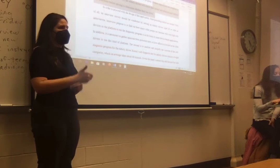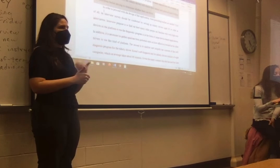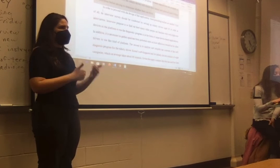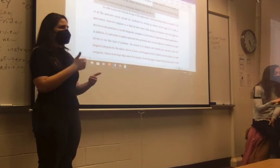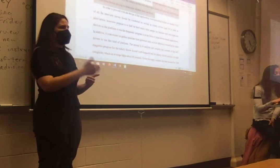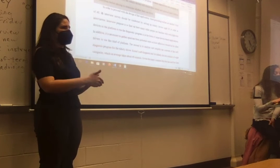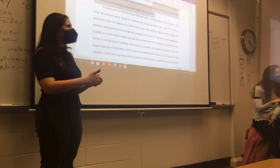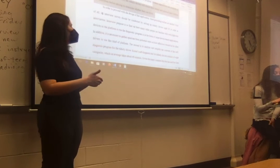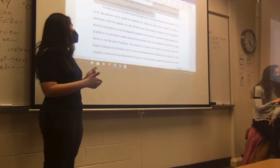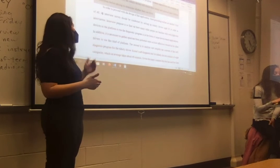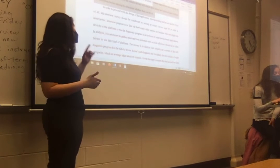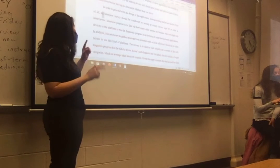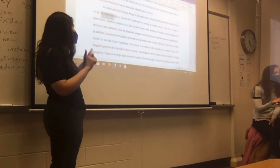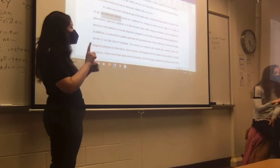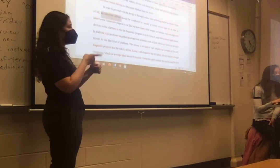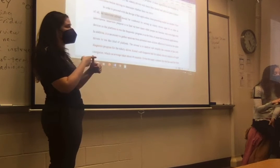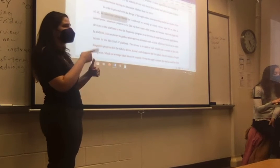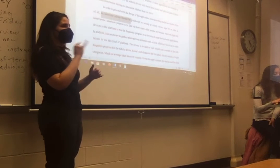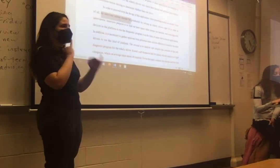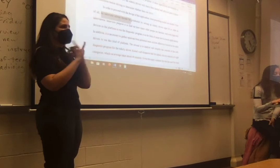An interview survey will be conducted.